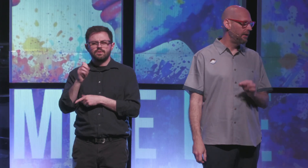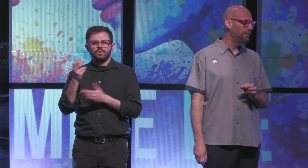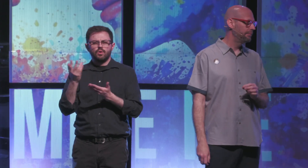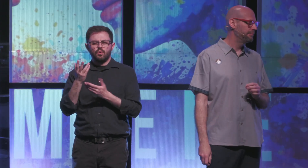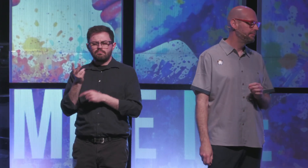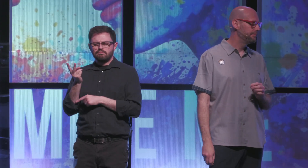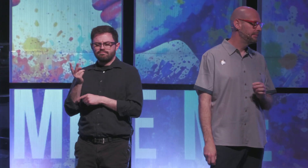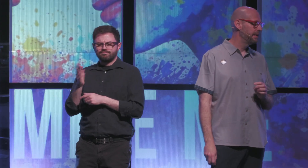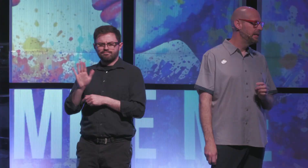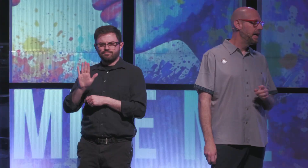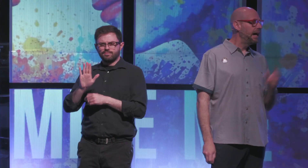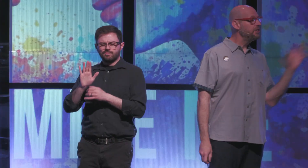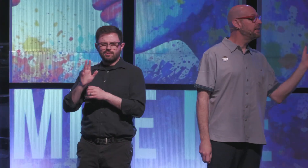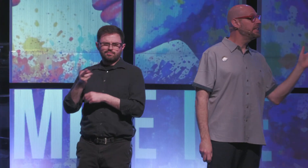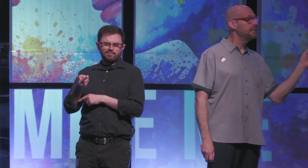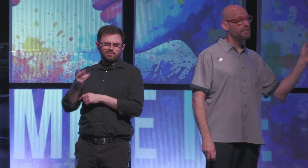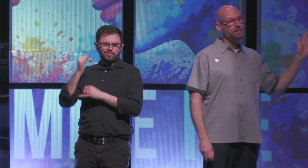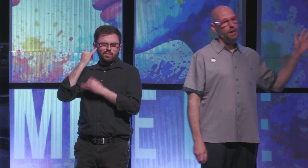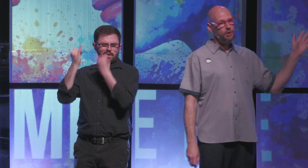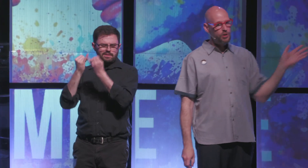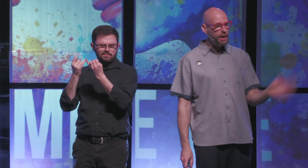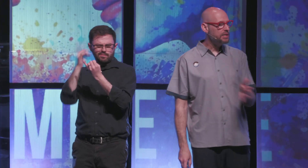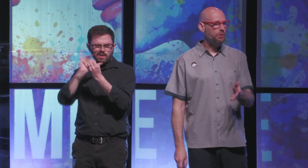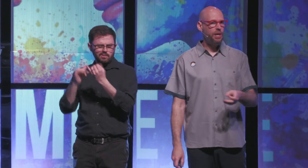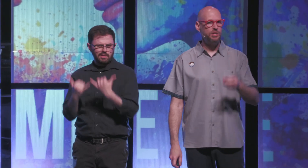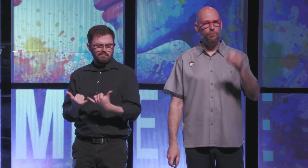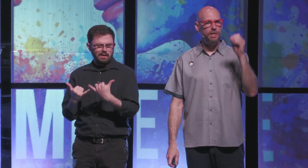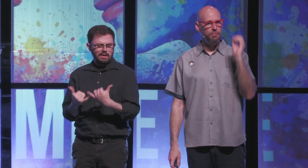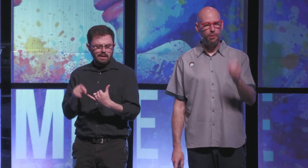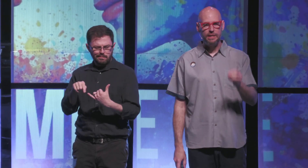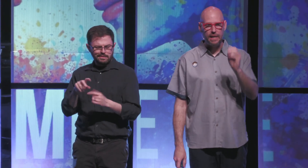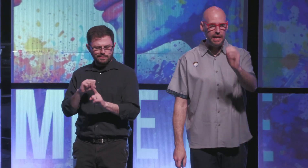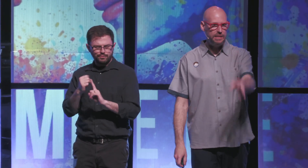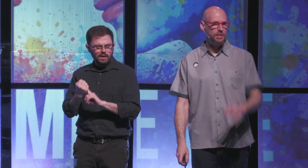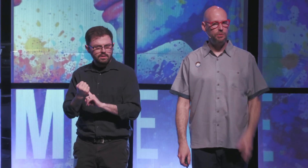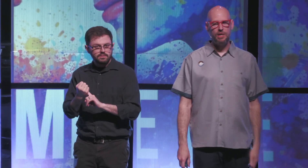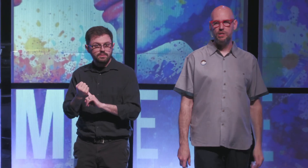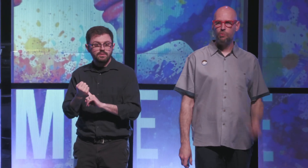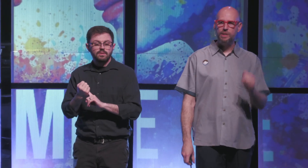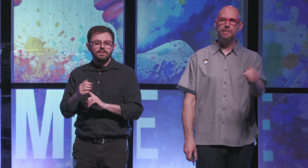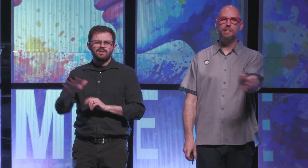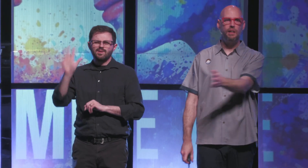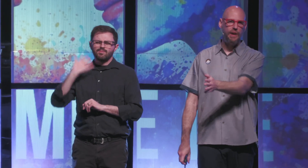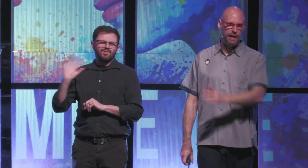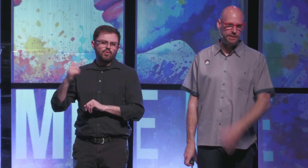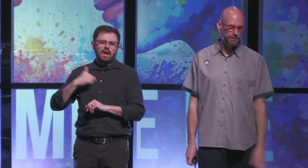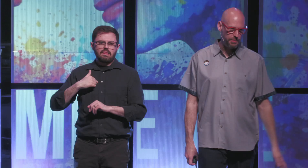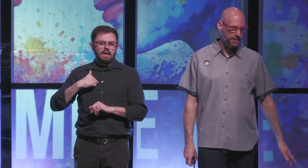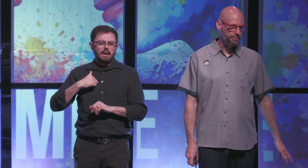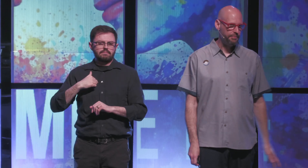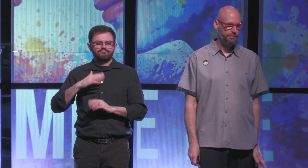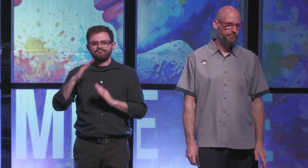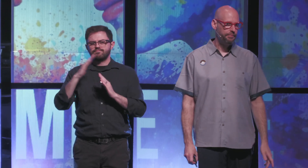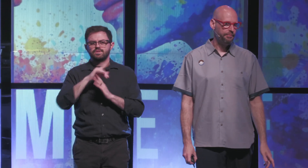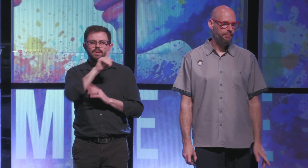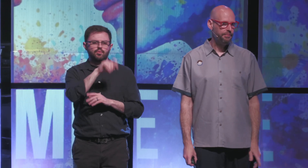right now? I used to think that the greatest question we could bring to any situation is, what does love ask of